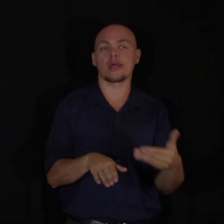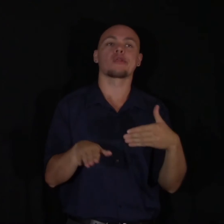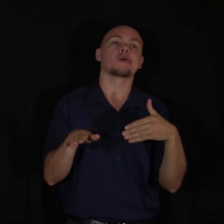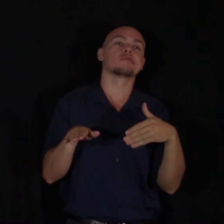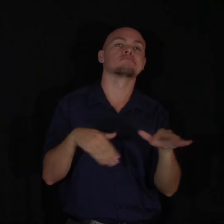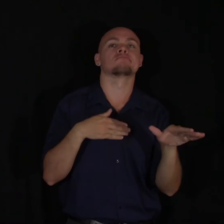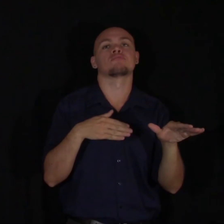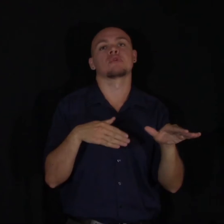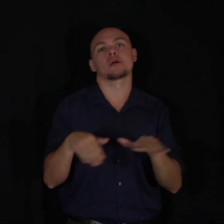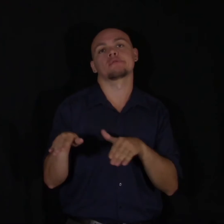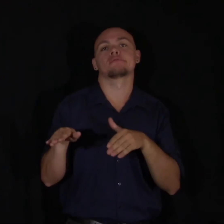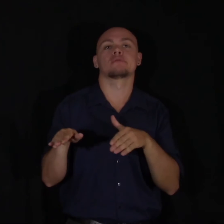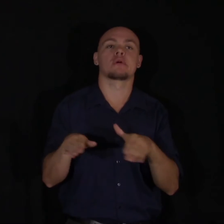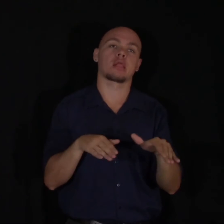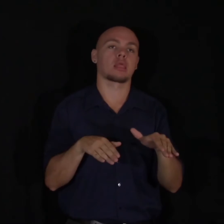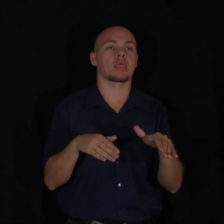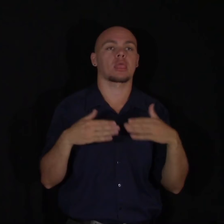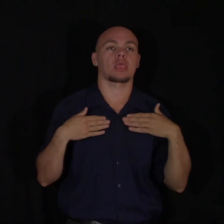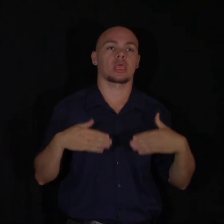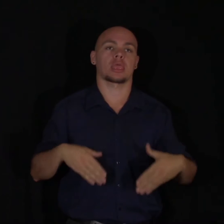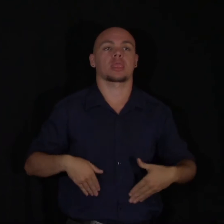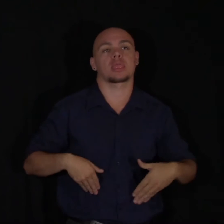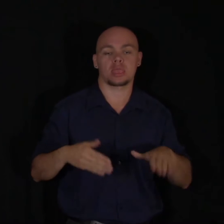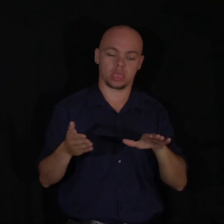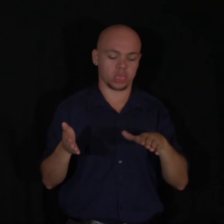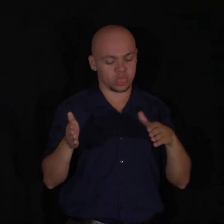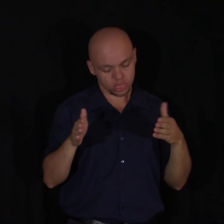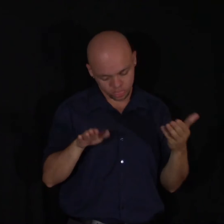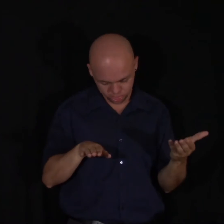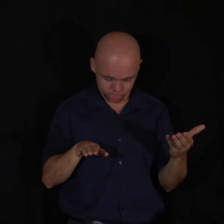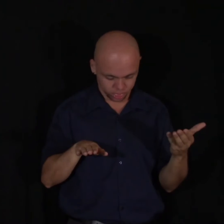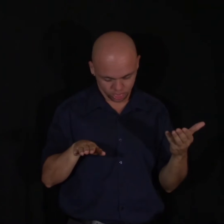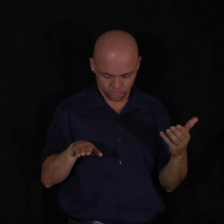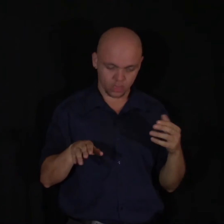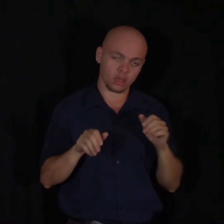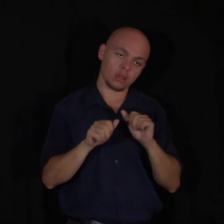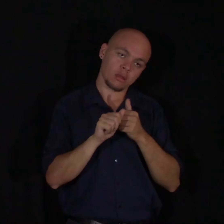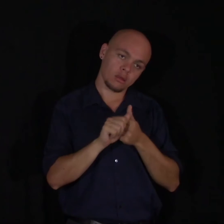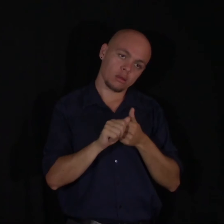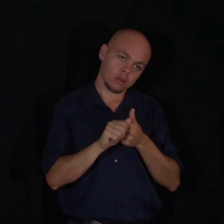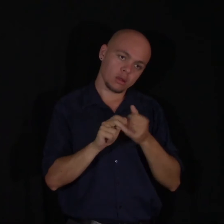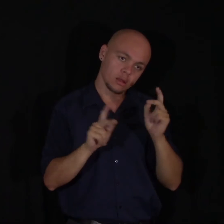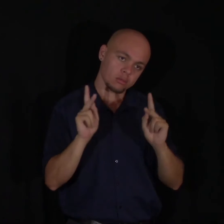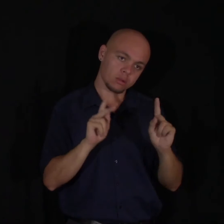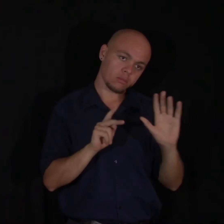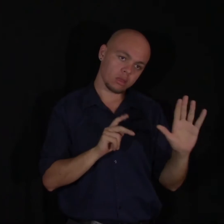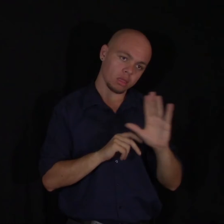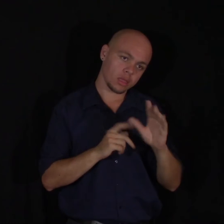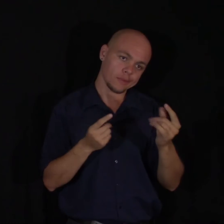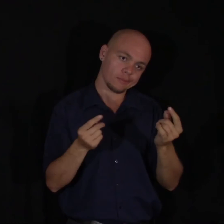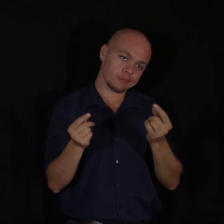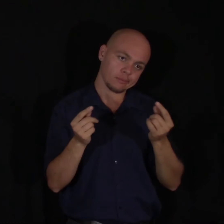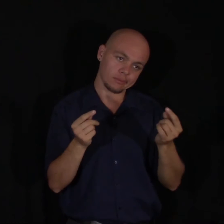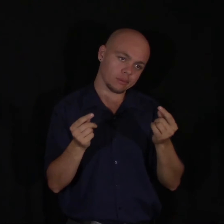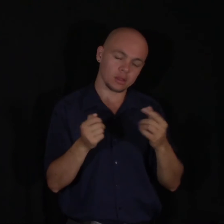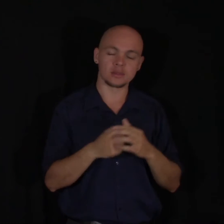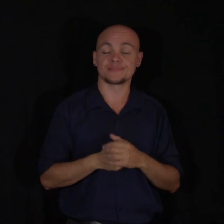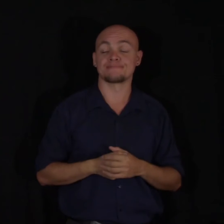around the world like a carcass that is just following the masses.